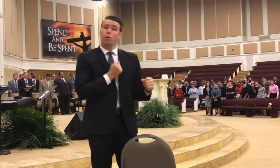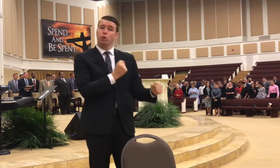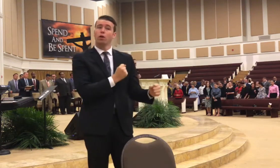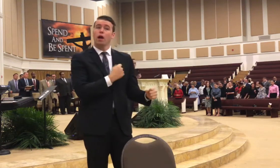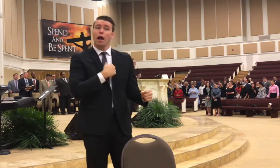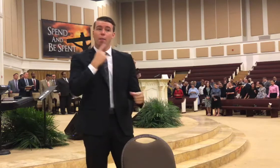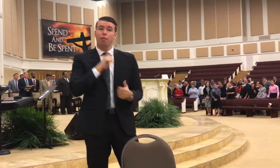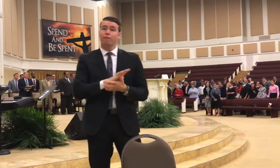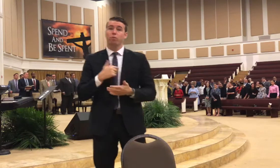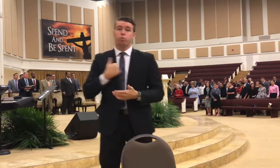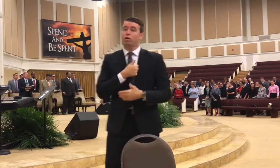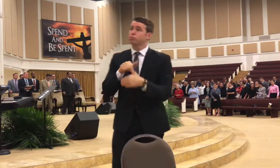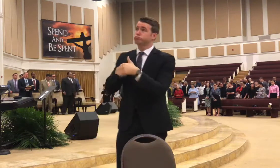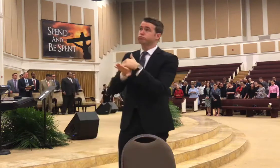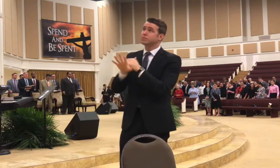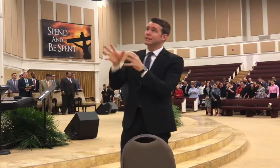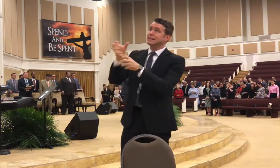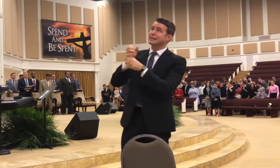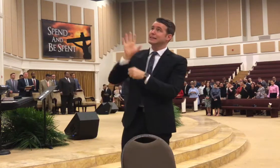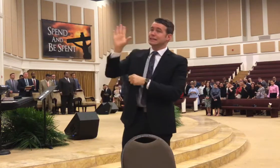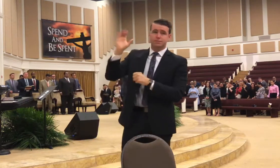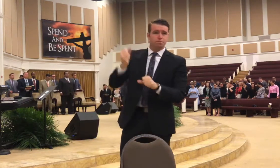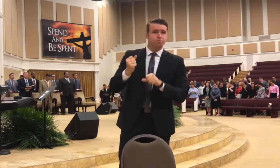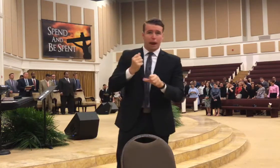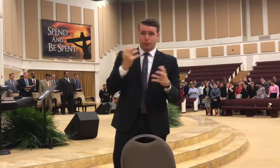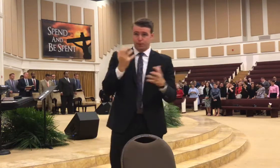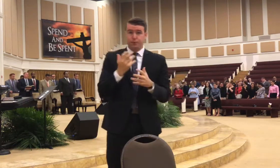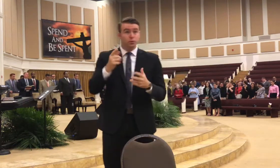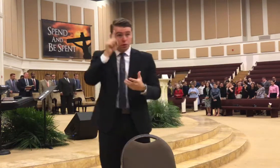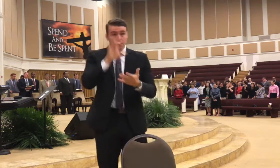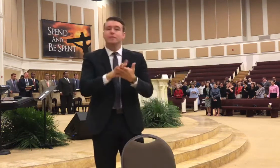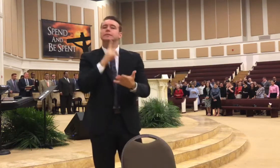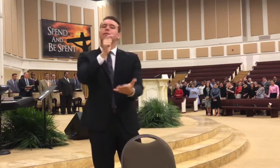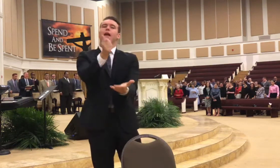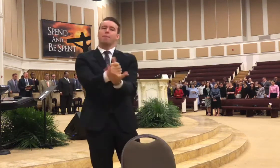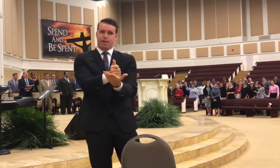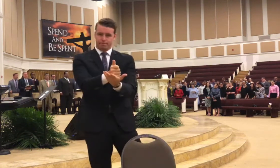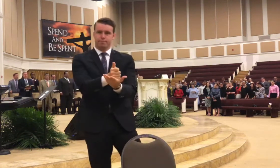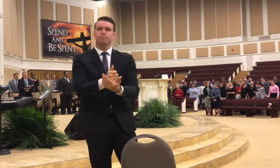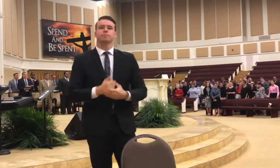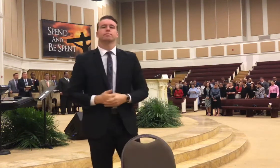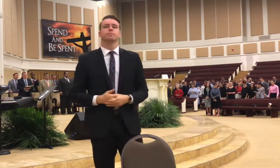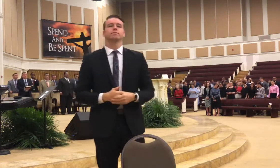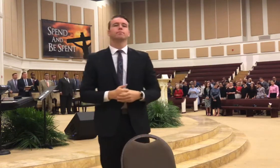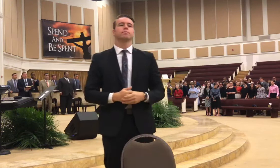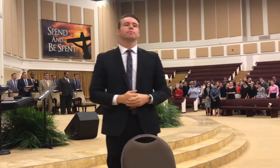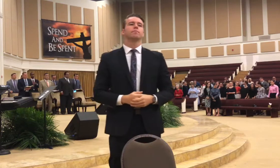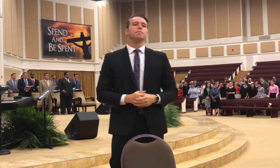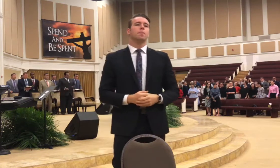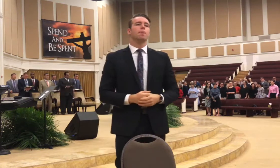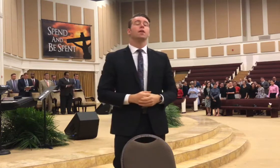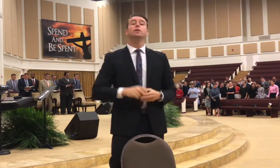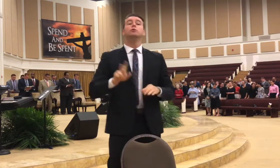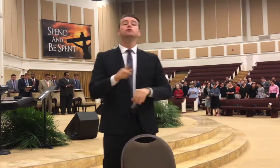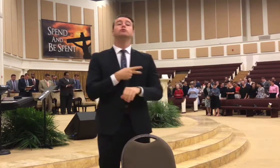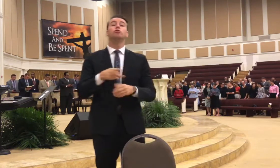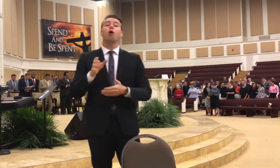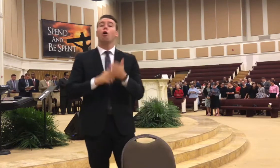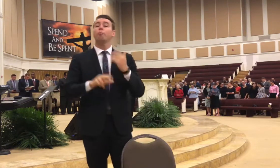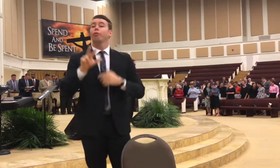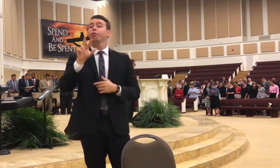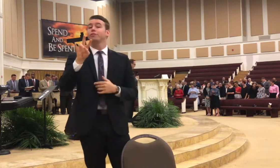have access into the supernatural tonight. If you believe it, shout amen. Amen. Amen. Psalm